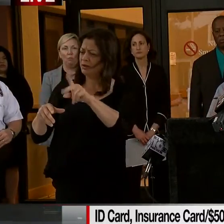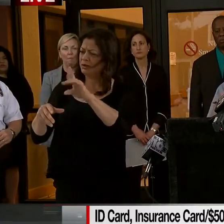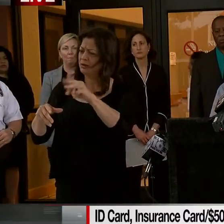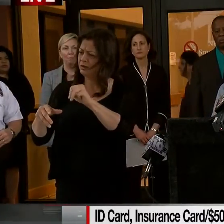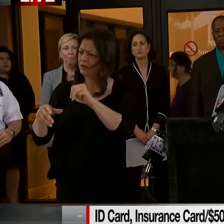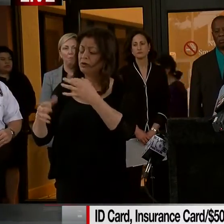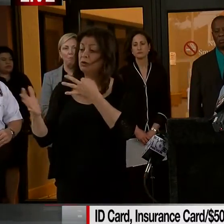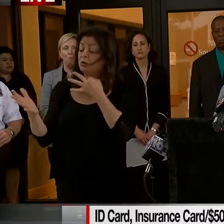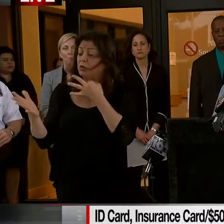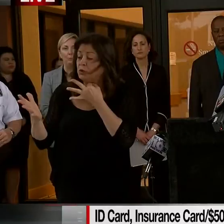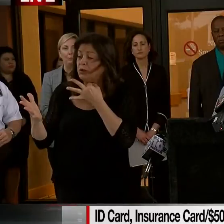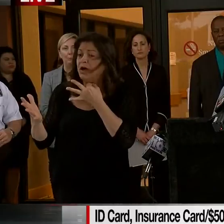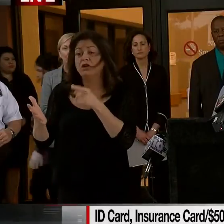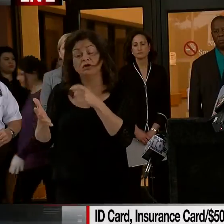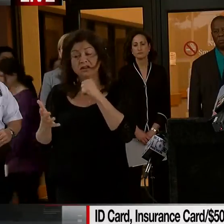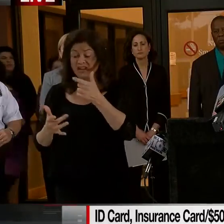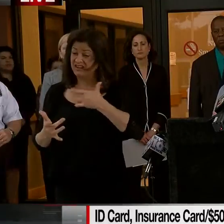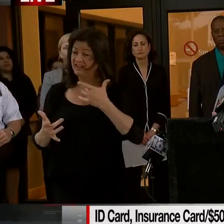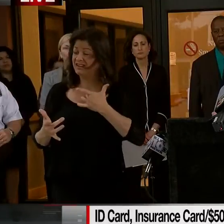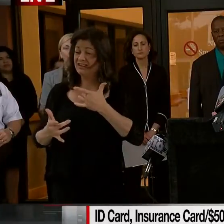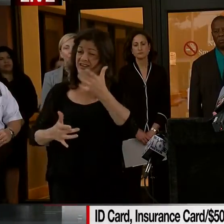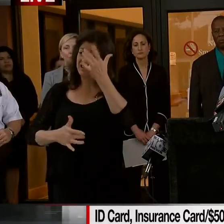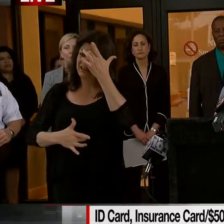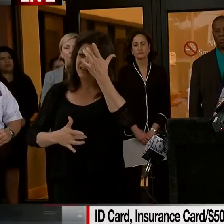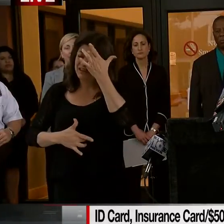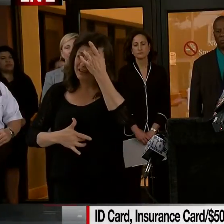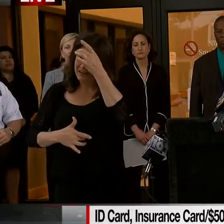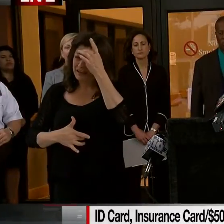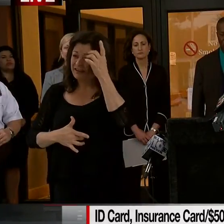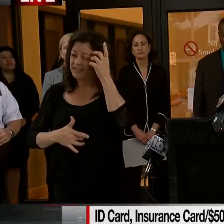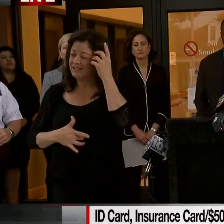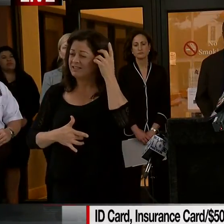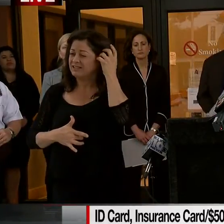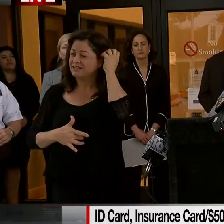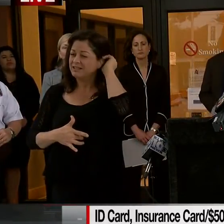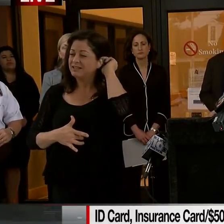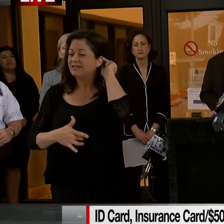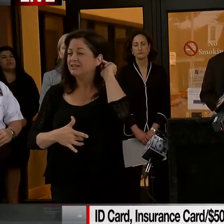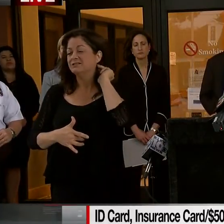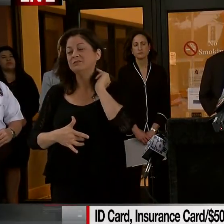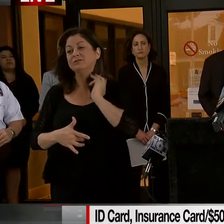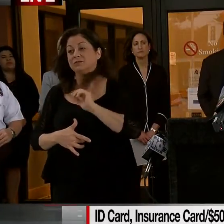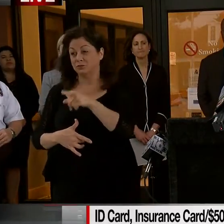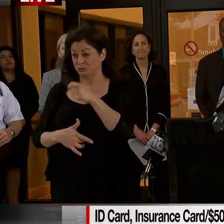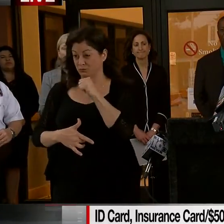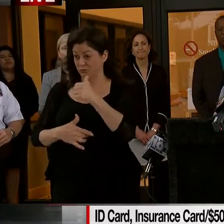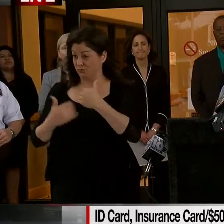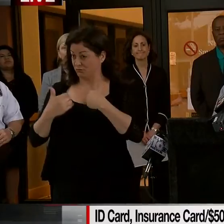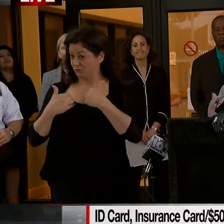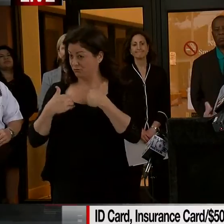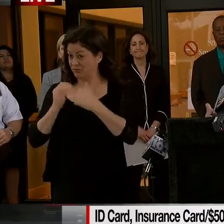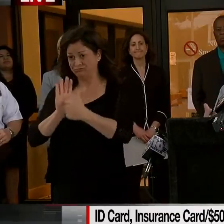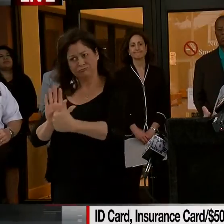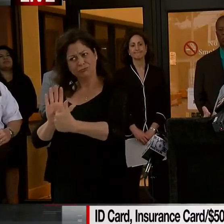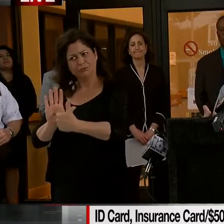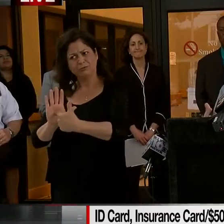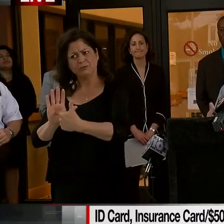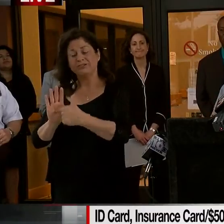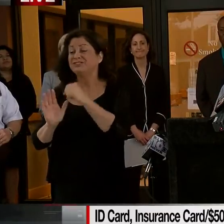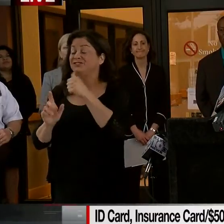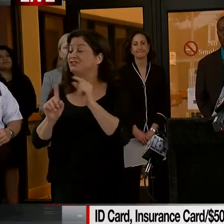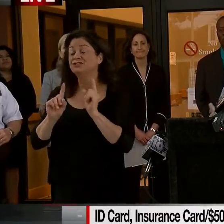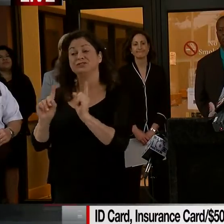are not feeling sick and you're not showing symptoms, you will put added stress on the system and you will not be